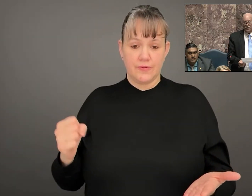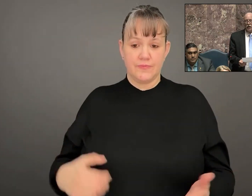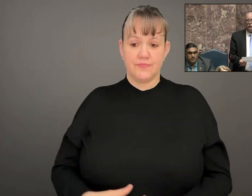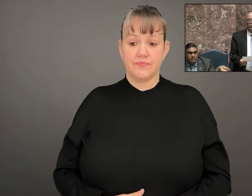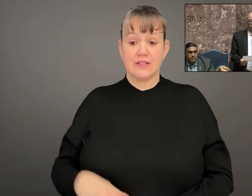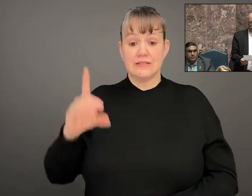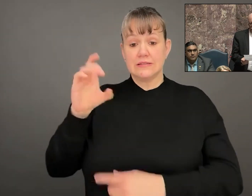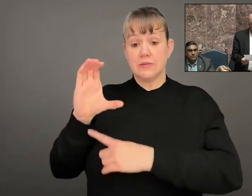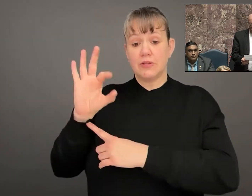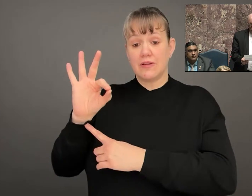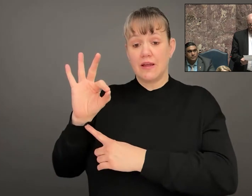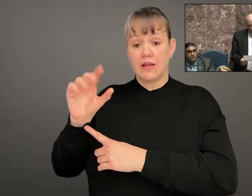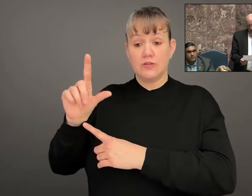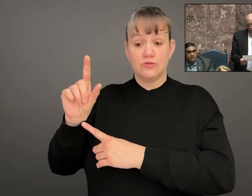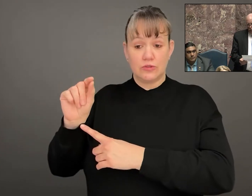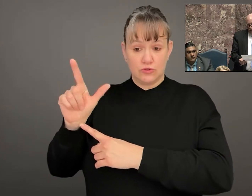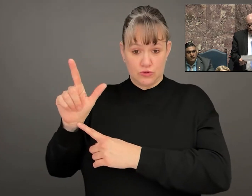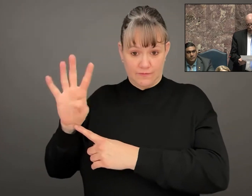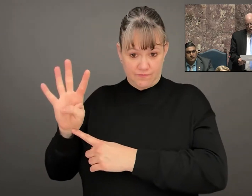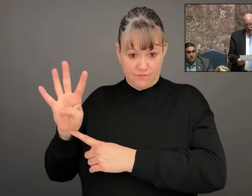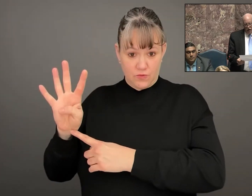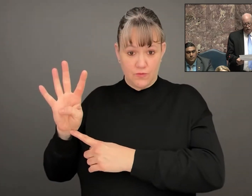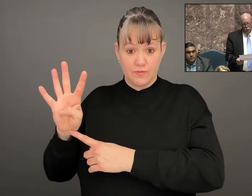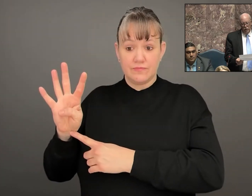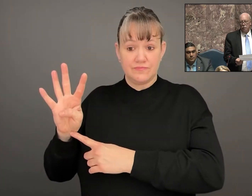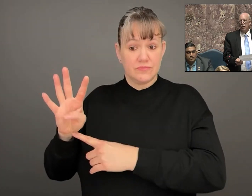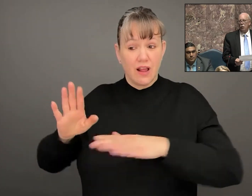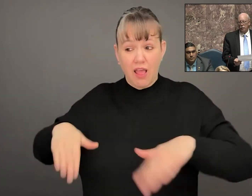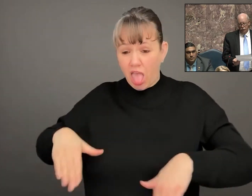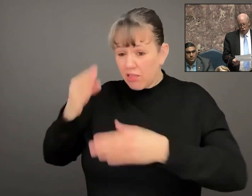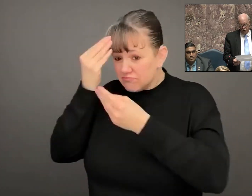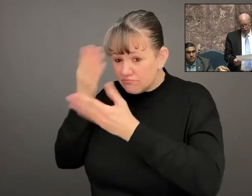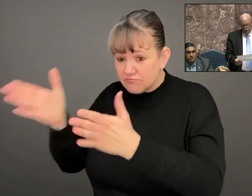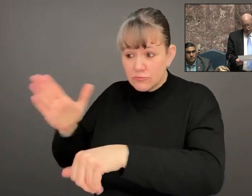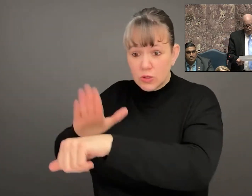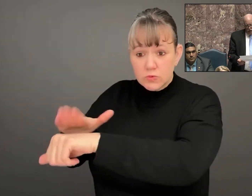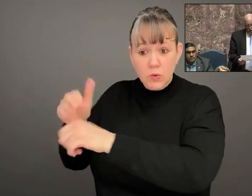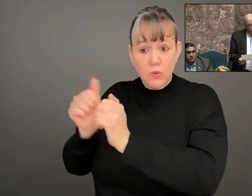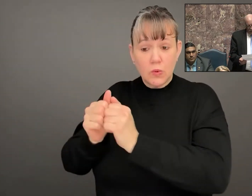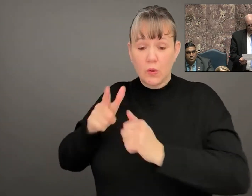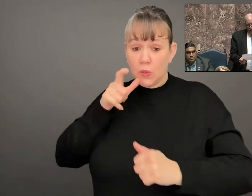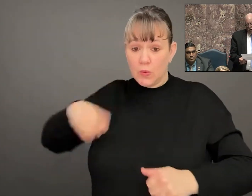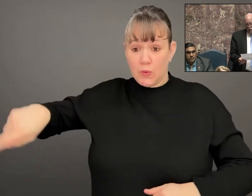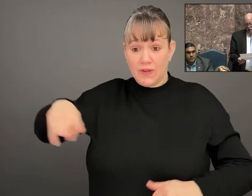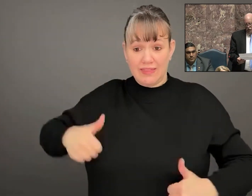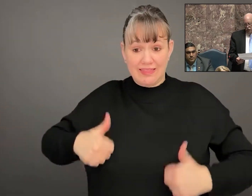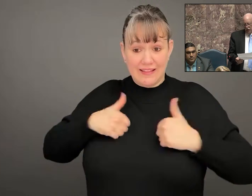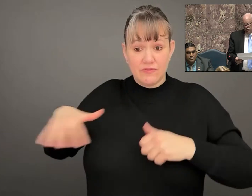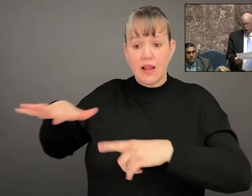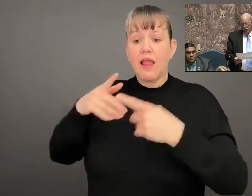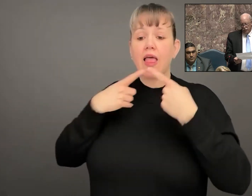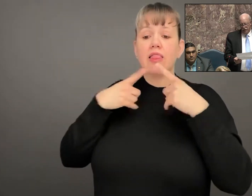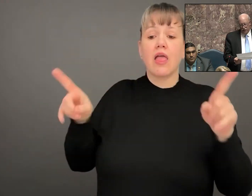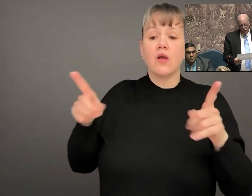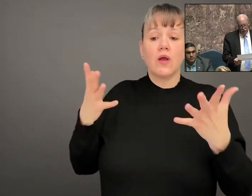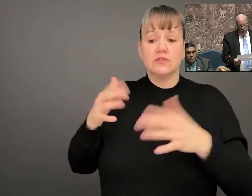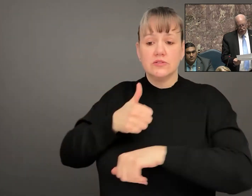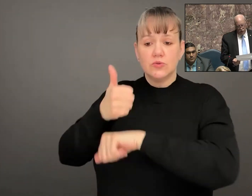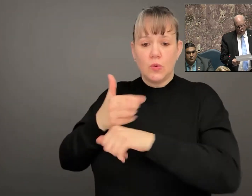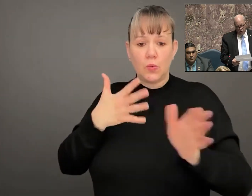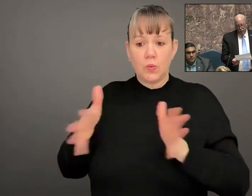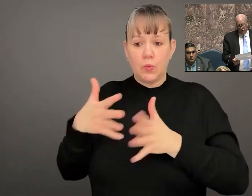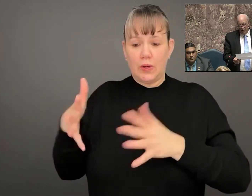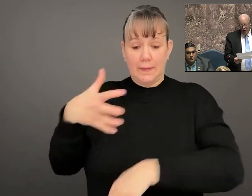residents and tenure holders, this government announced 9 wind power projects. The BC Cattlemen's Association has raised